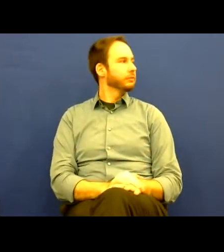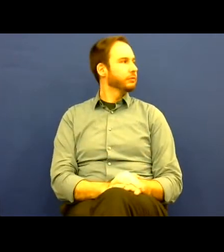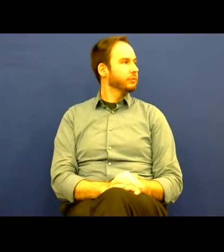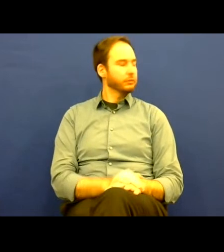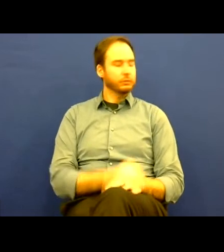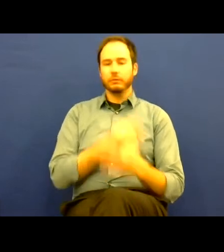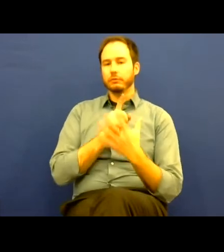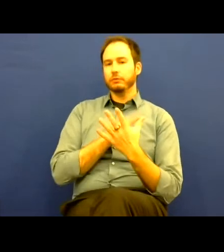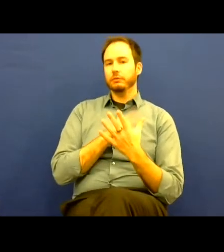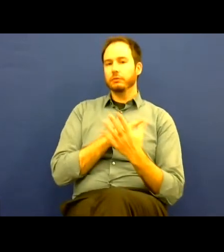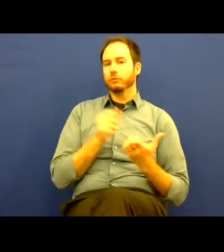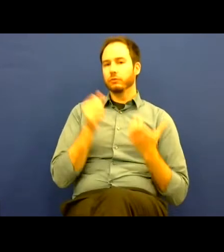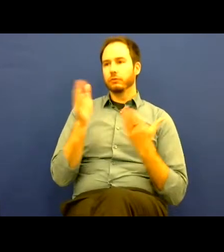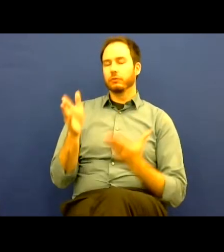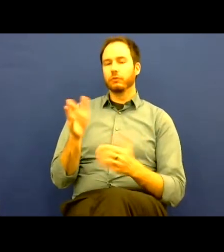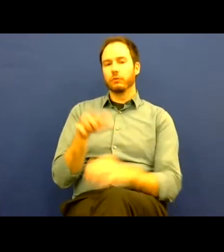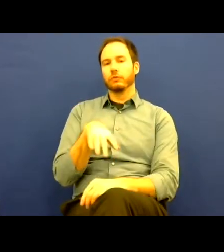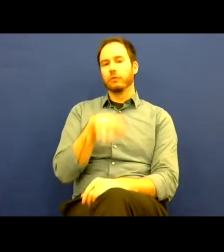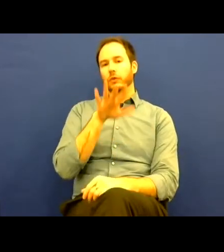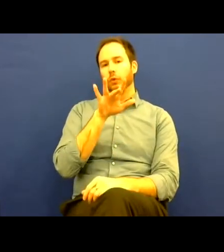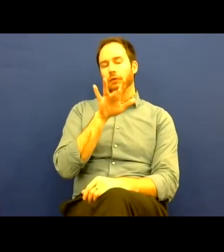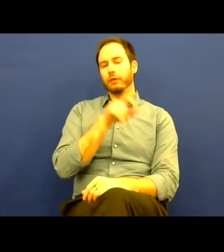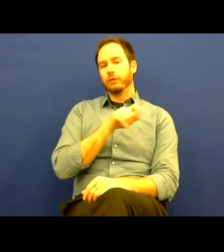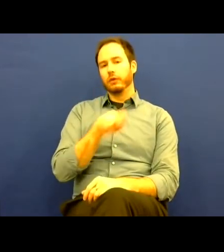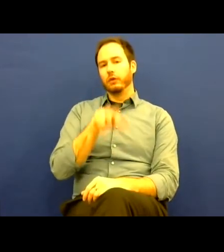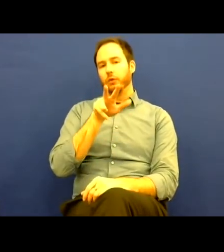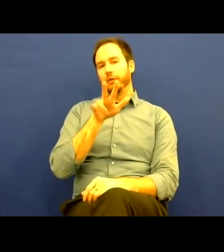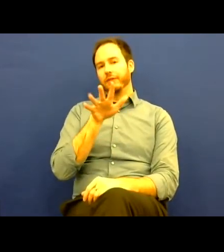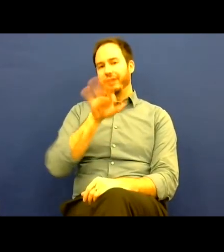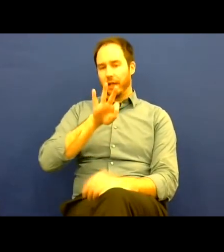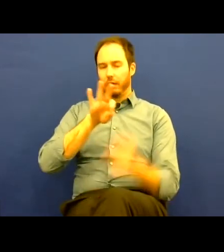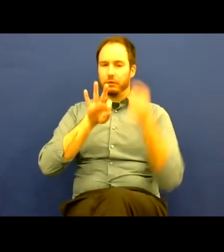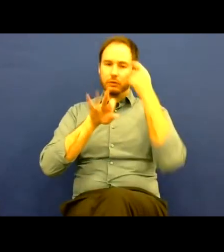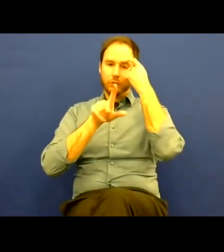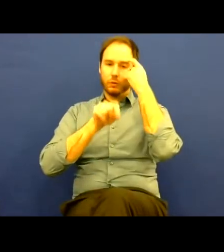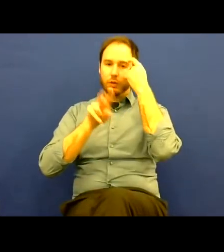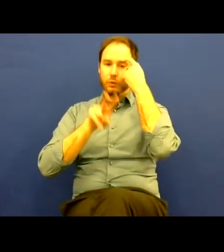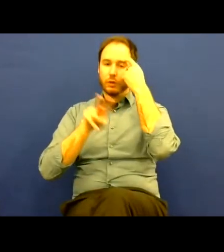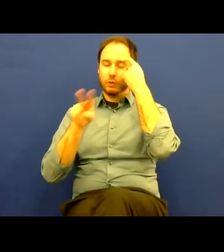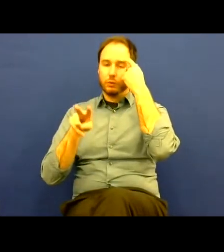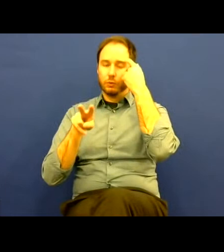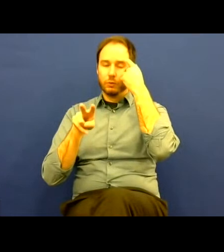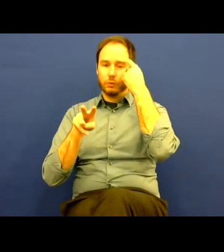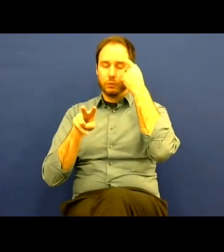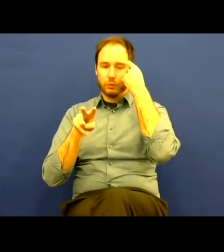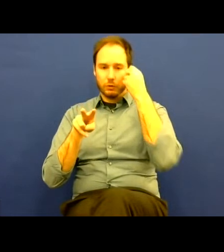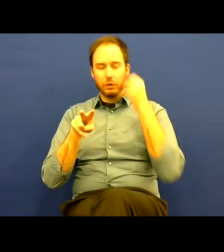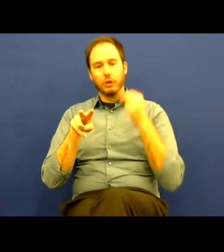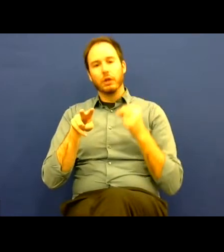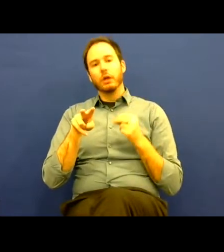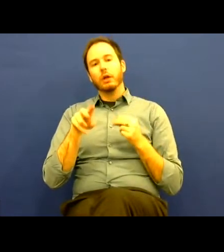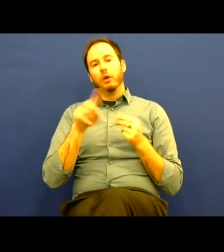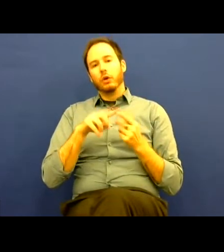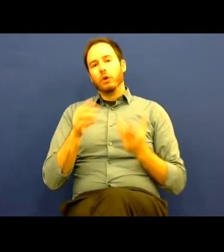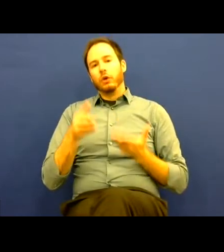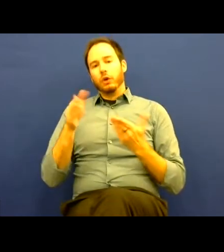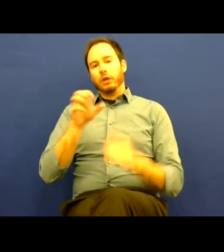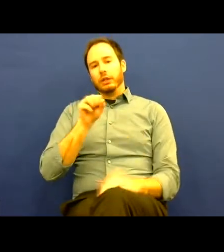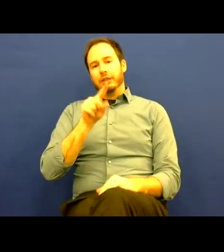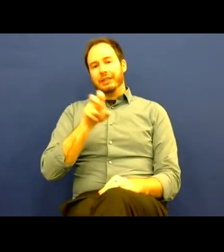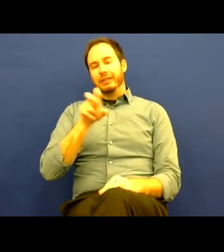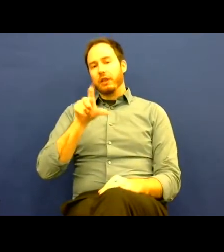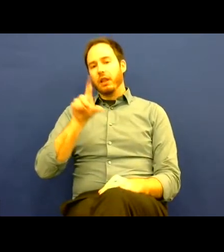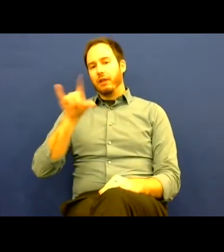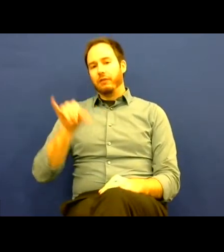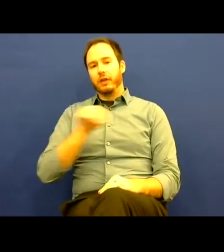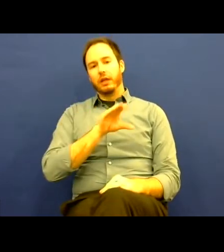Supervisor and fellow board members, I have resolution number 25-359, 2022 to reappoint Steve Lovey and Kishore Chauhan